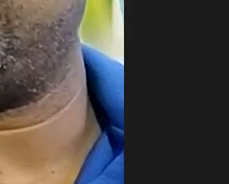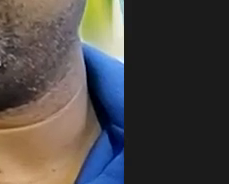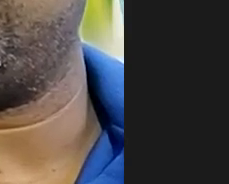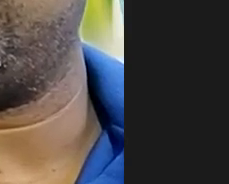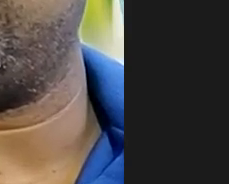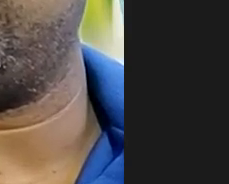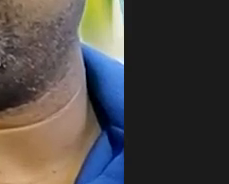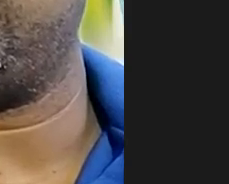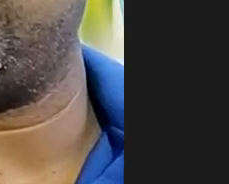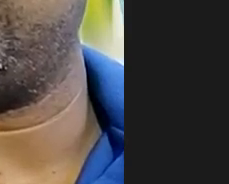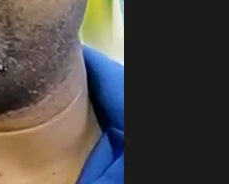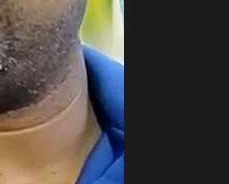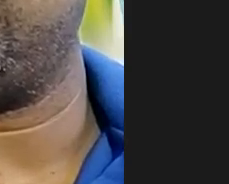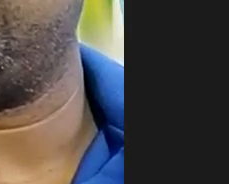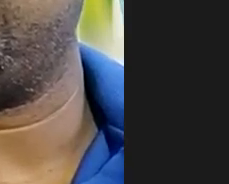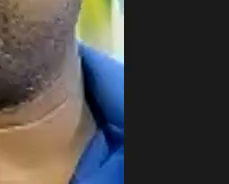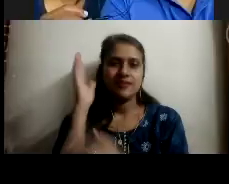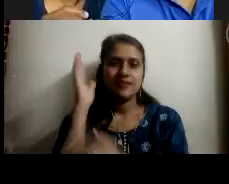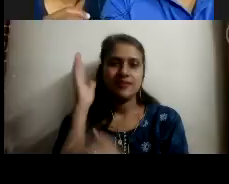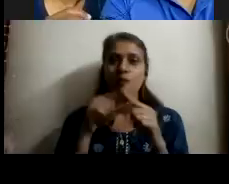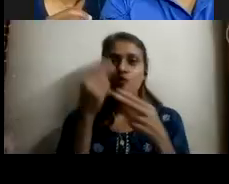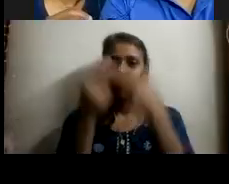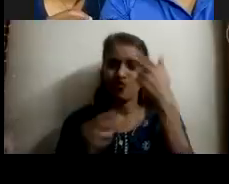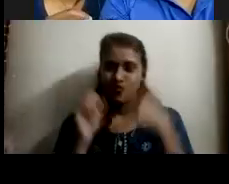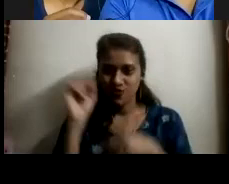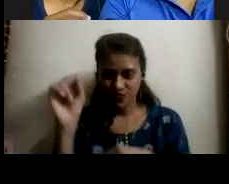where I did share about Suraj. And